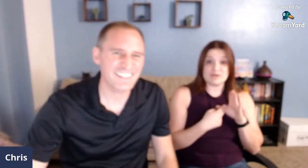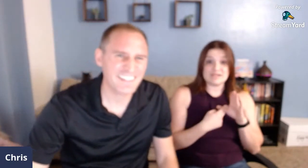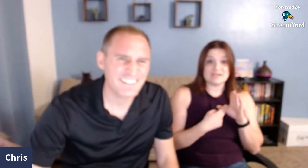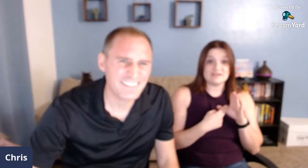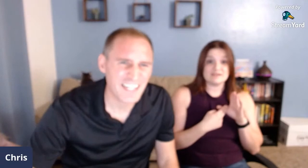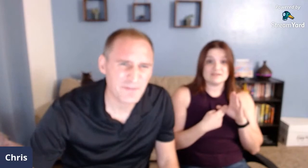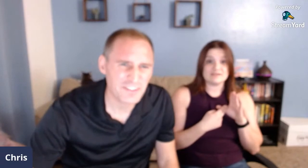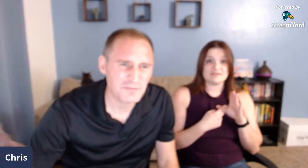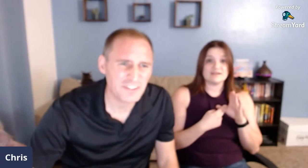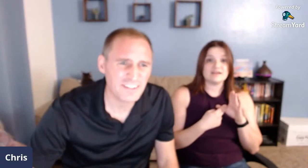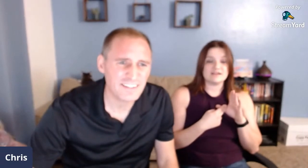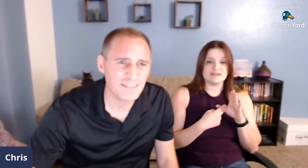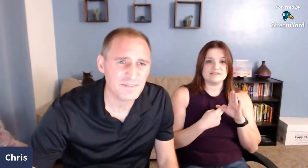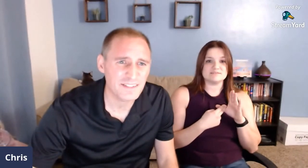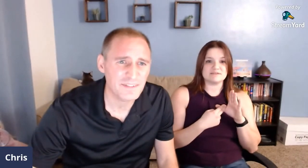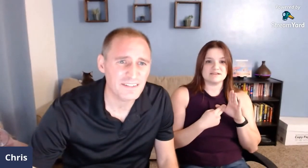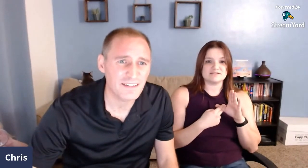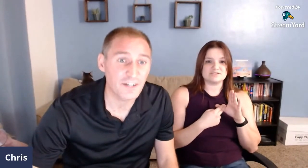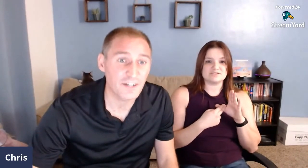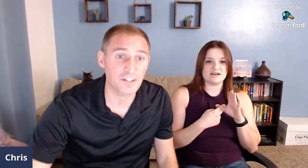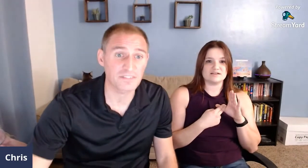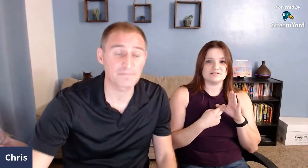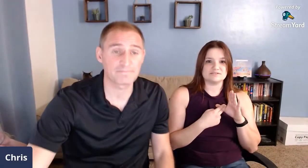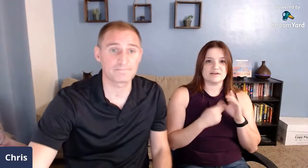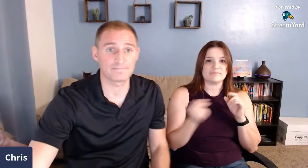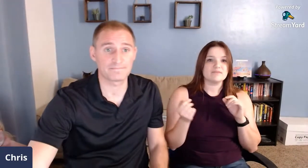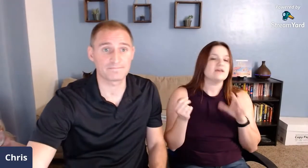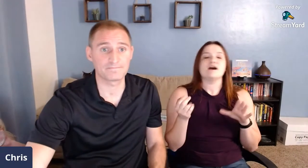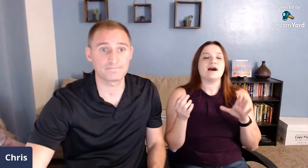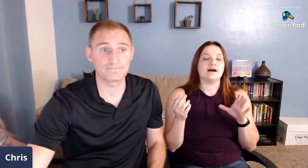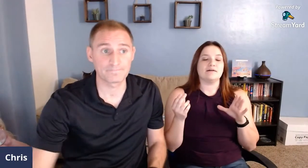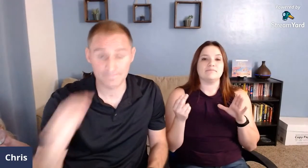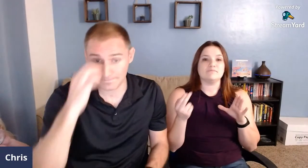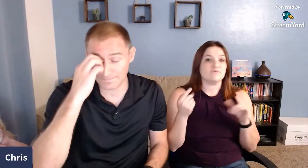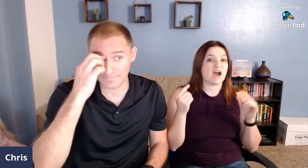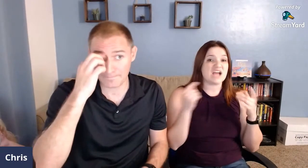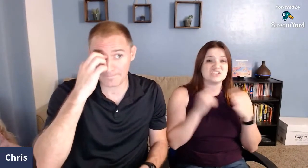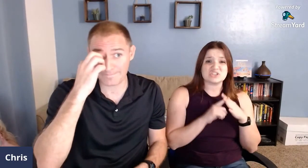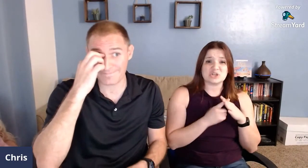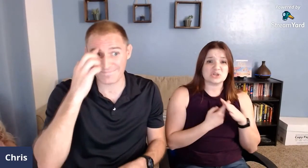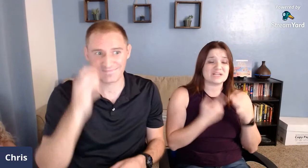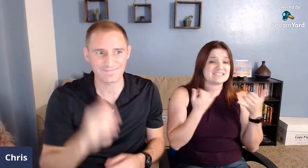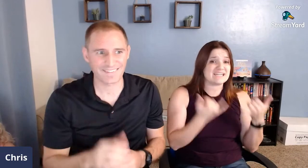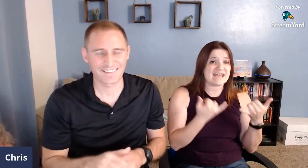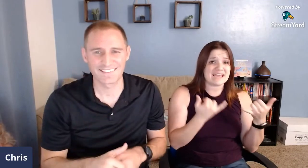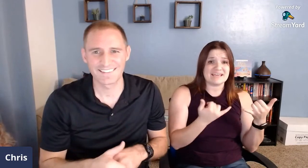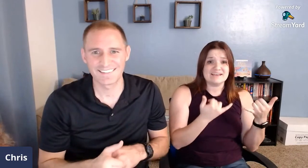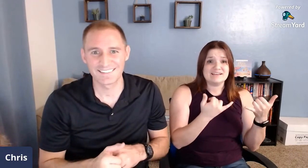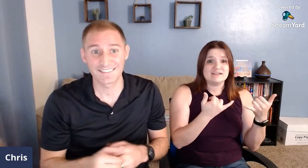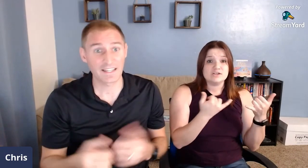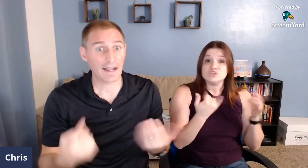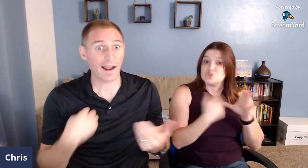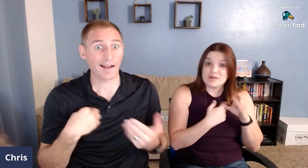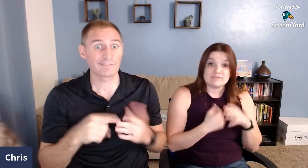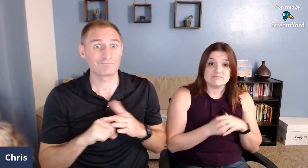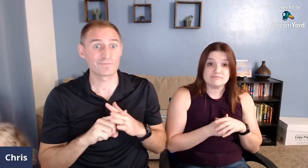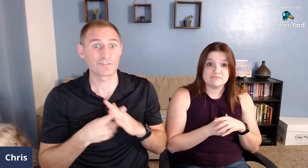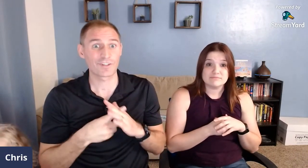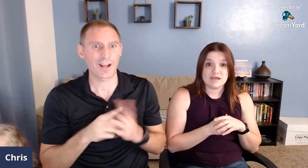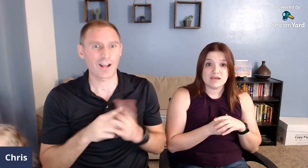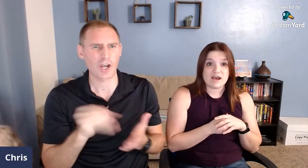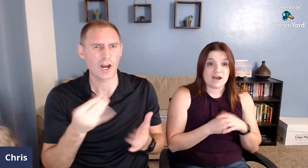I'm joining. Is the camera a little blurry? It is because she got close. Okay. I just started learning today.